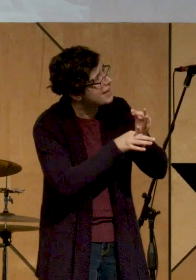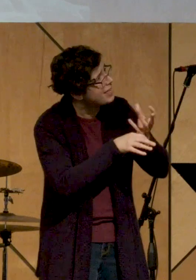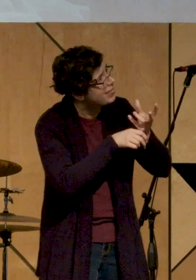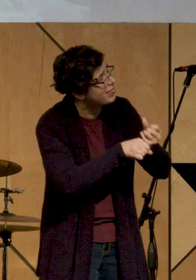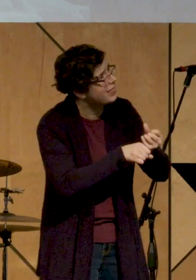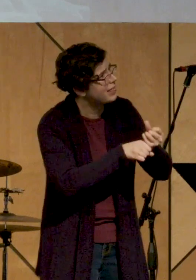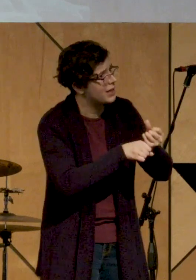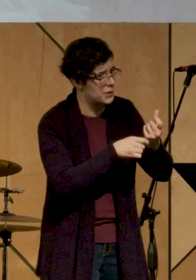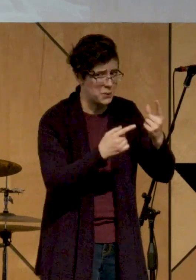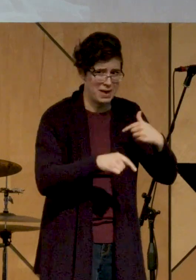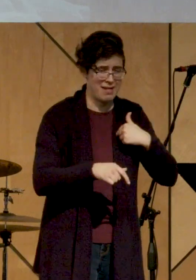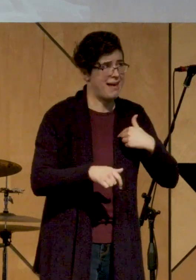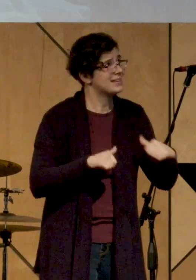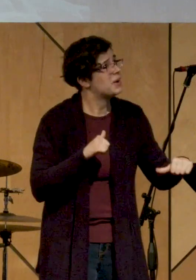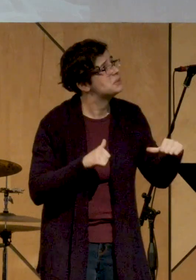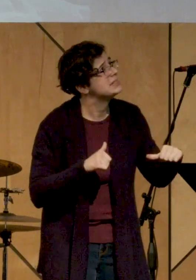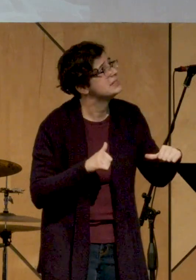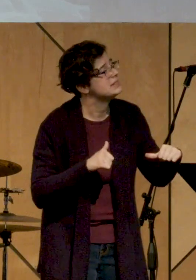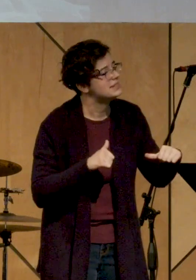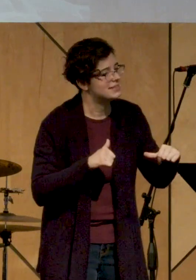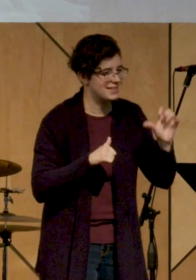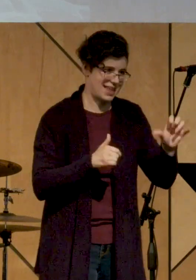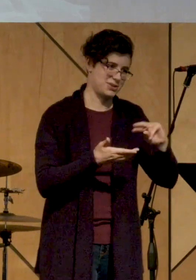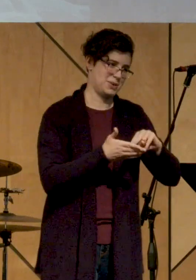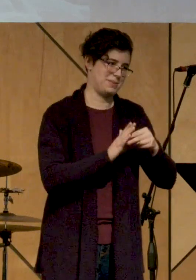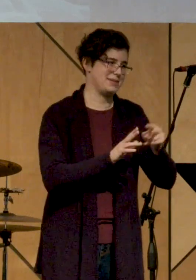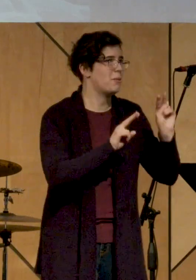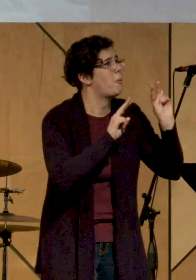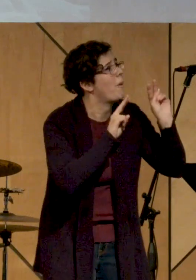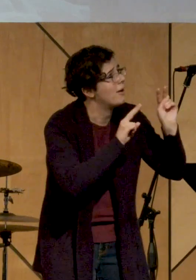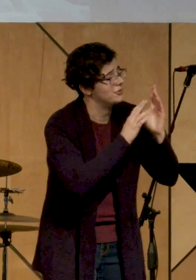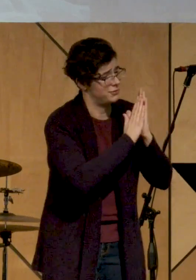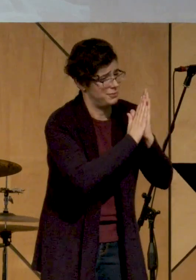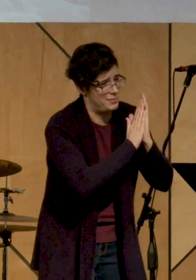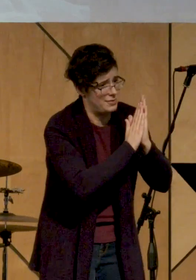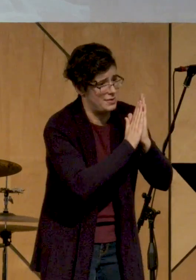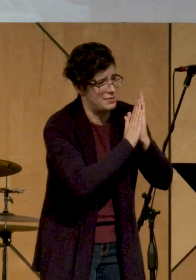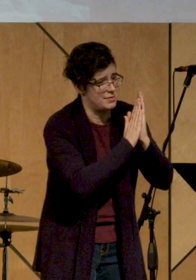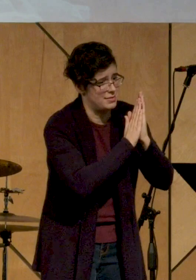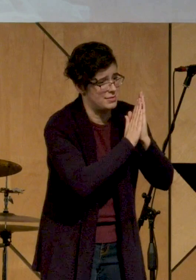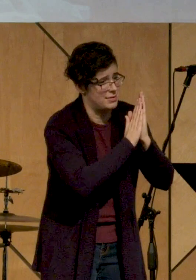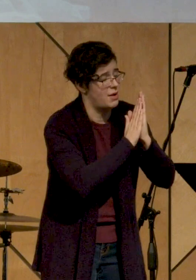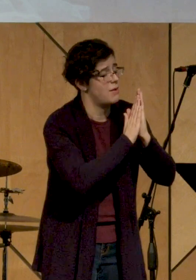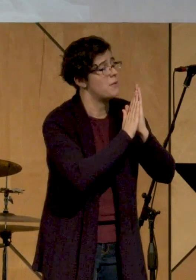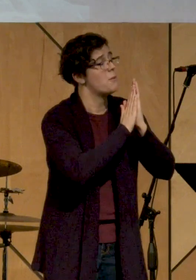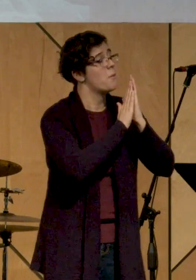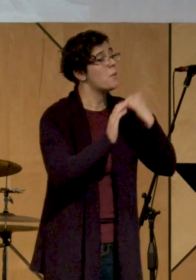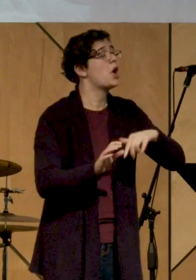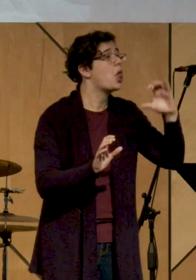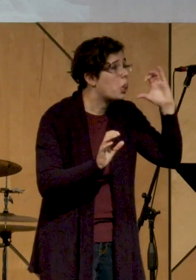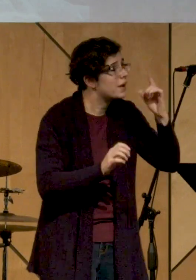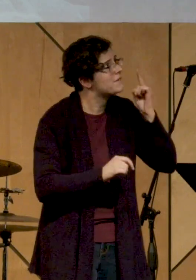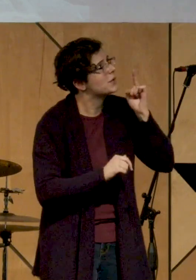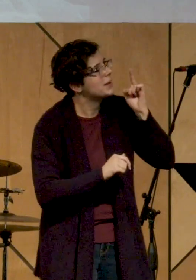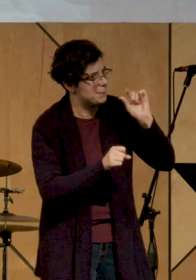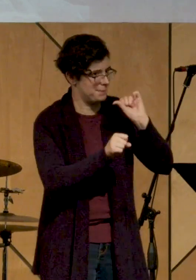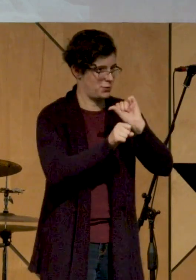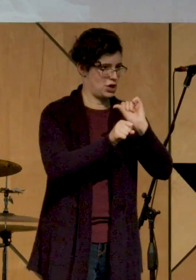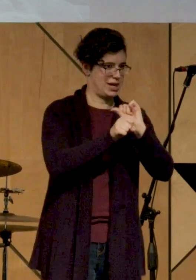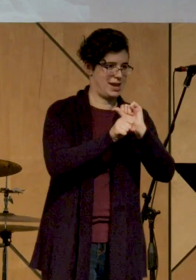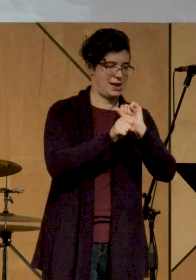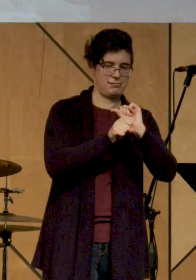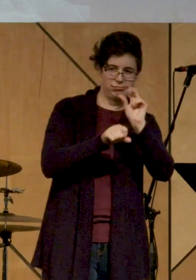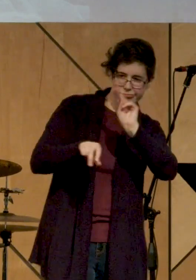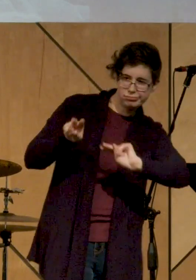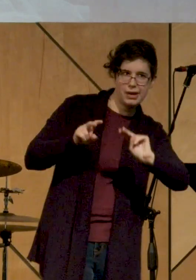when I can't?" It's watchful prayers, looking for God our Father at work in